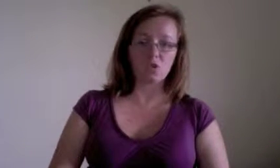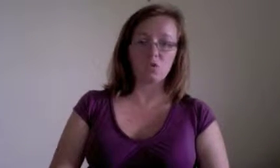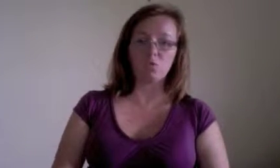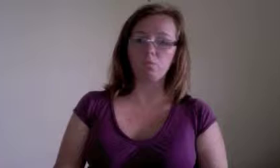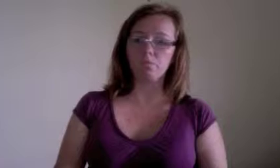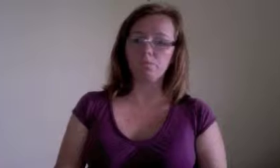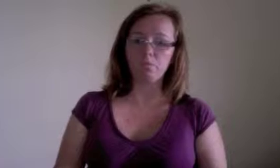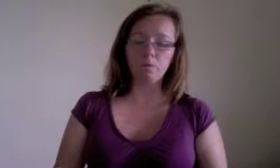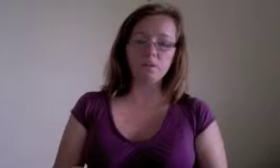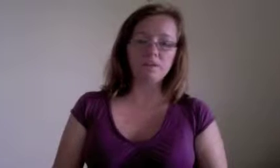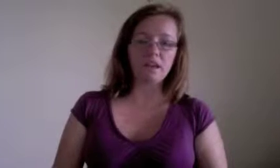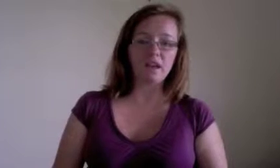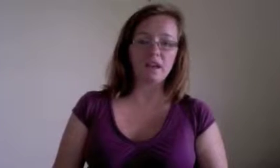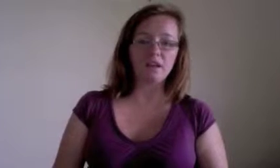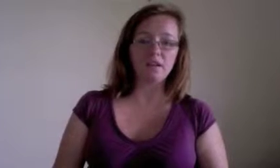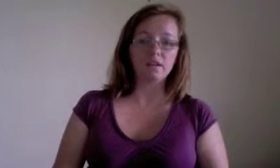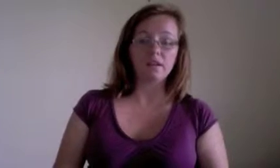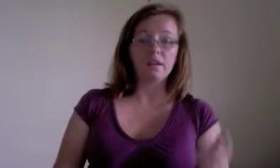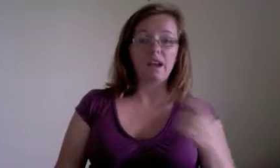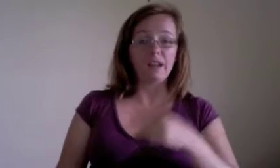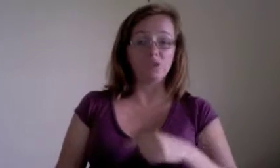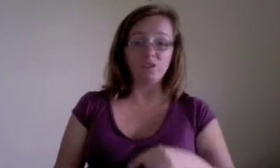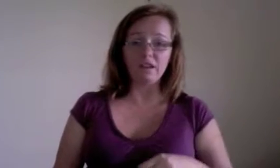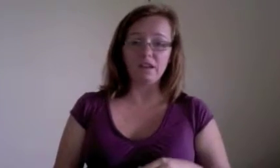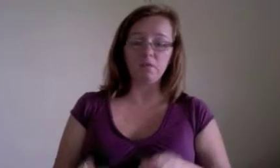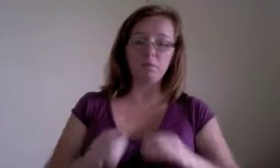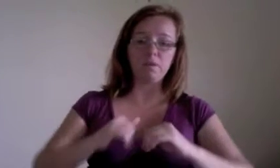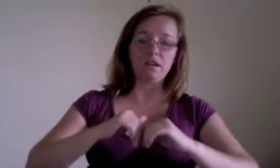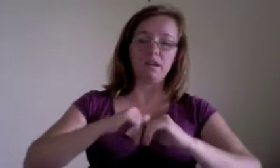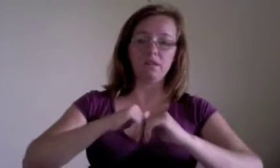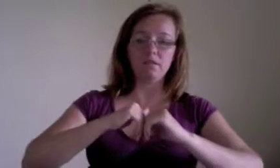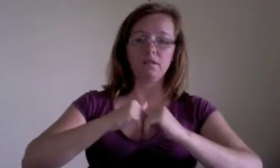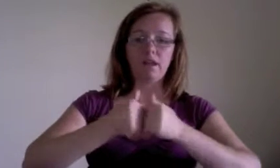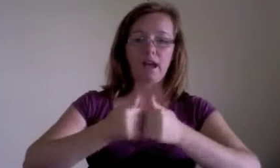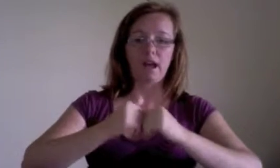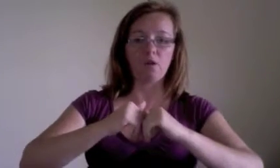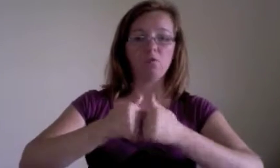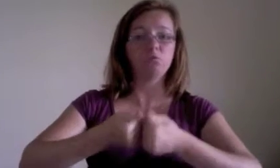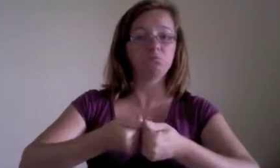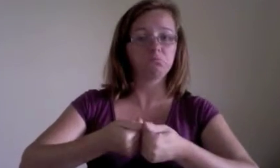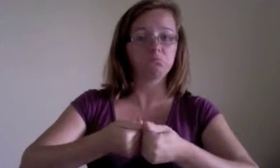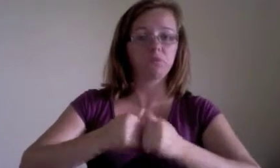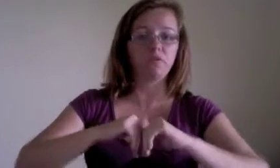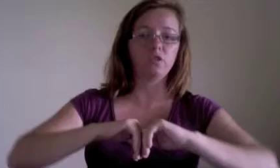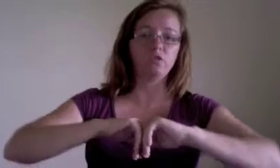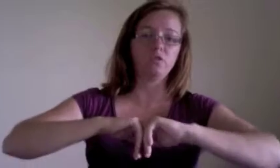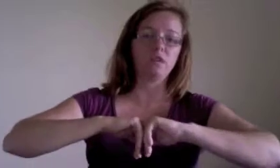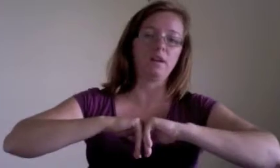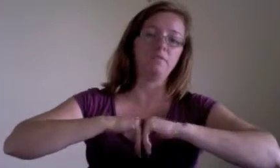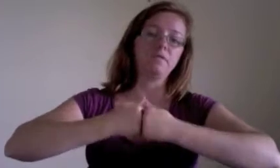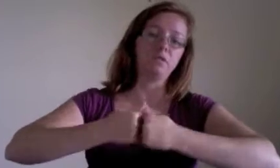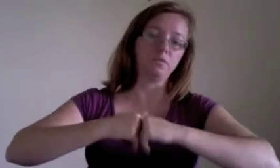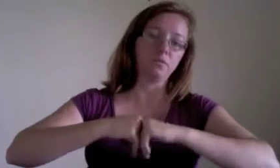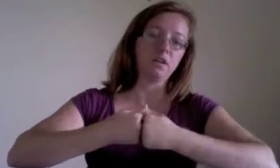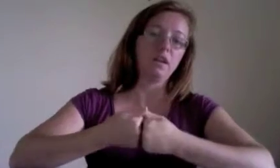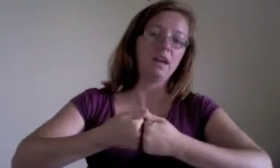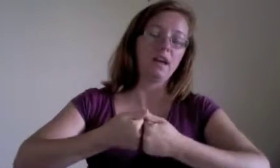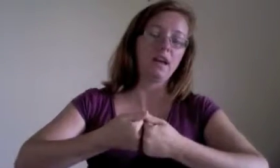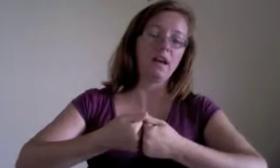so we would say, how did you get here would be how. You have to do it 2 times for